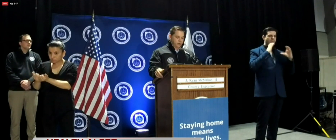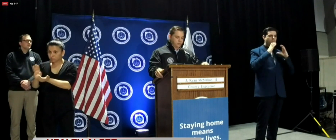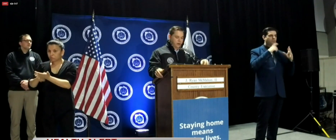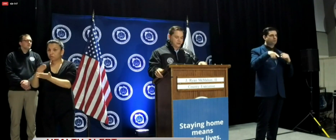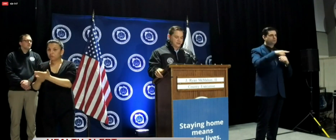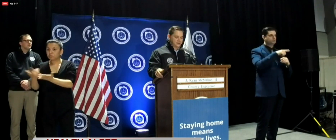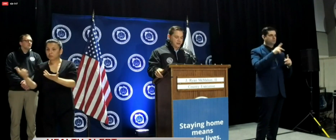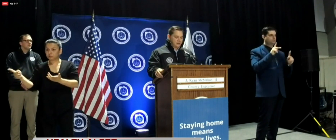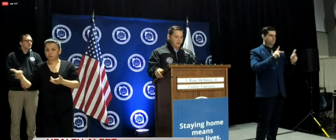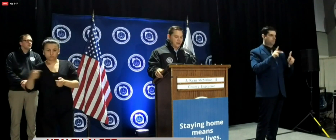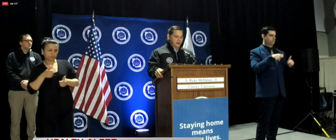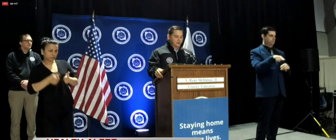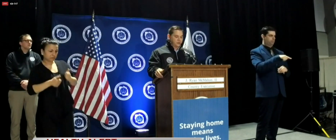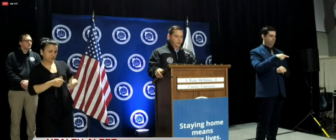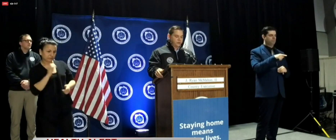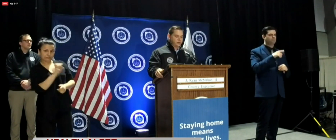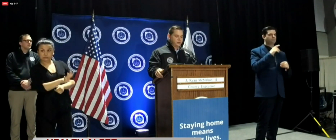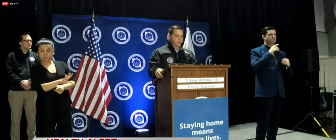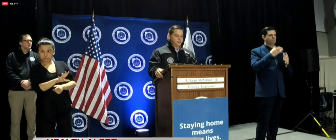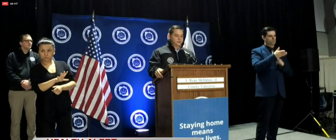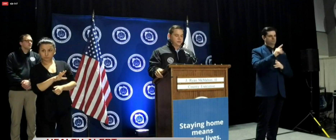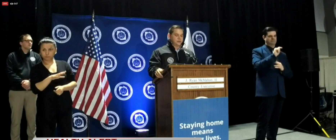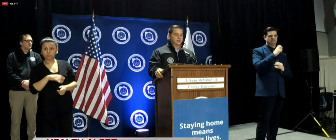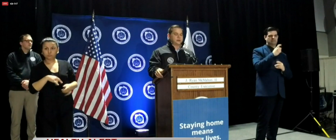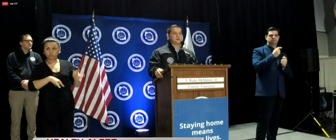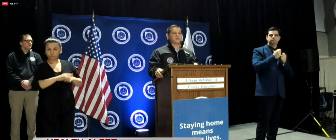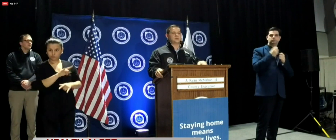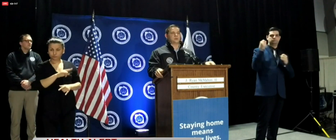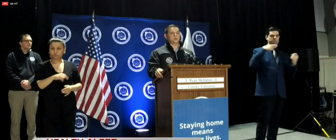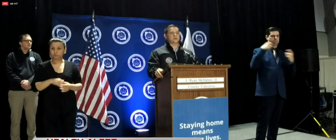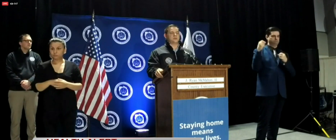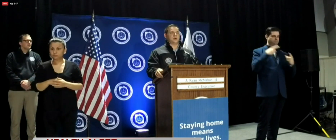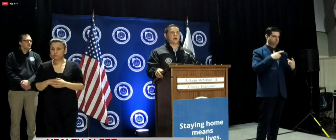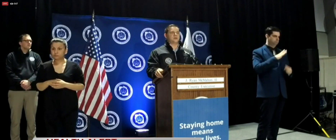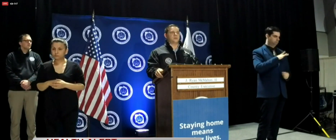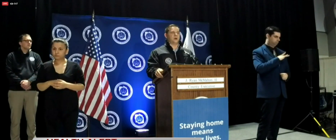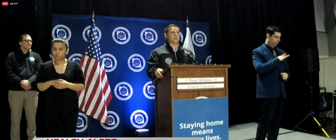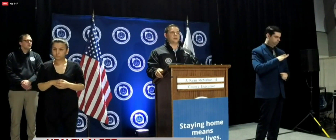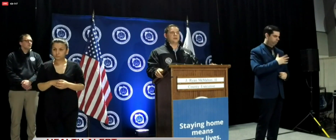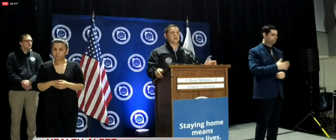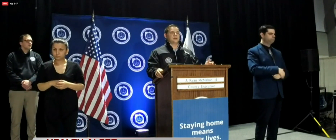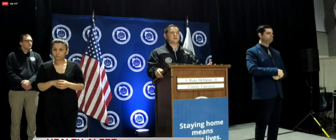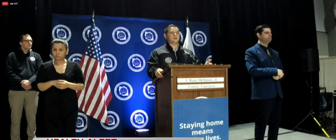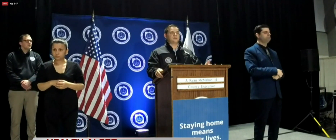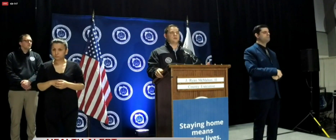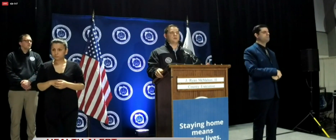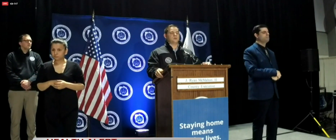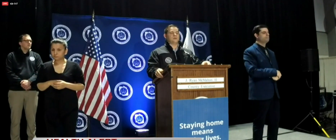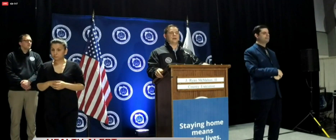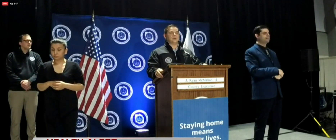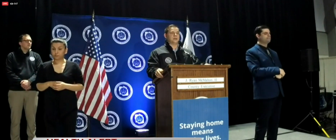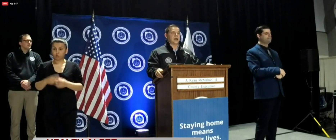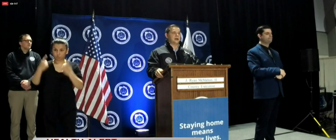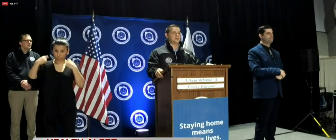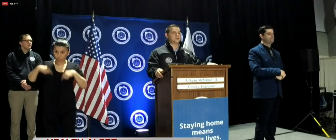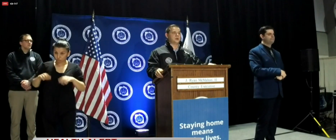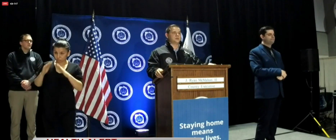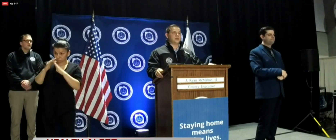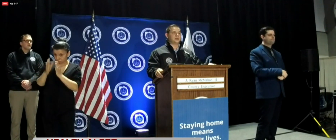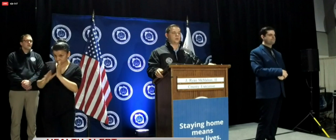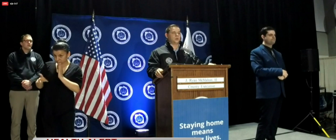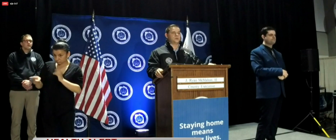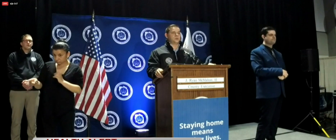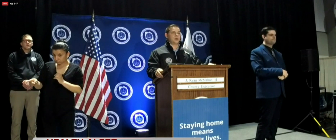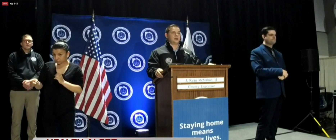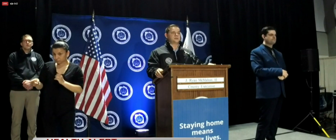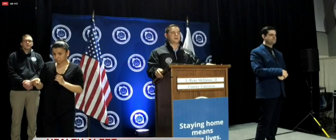that process. Again, you're only going to get an official release from our health department. Even if you're following the guidance, you